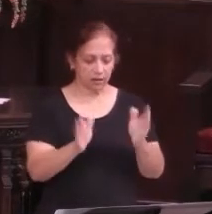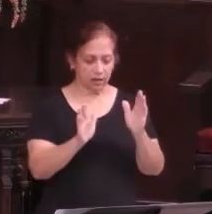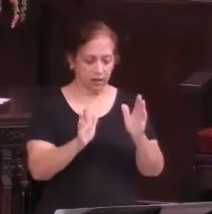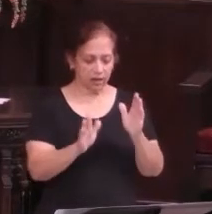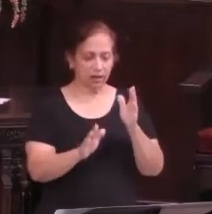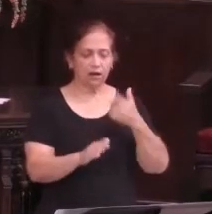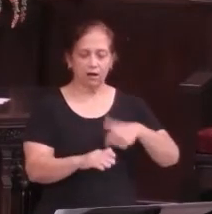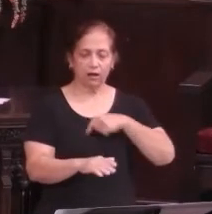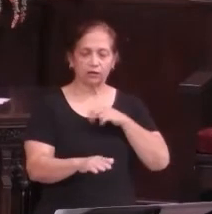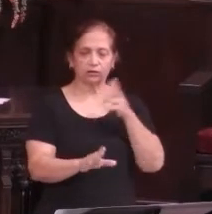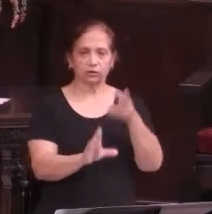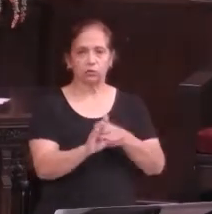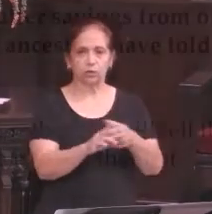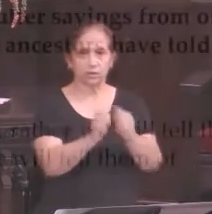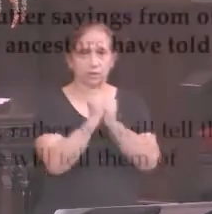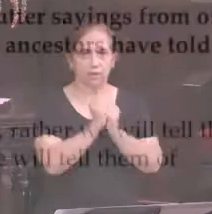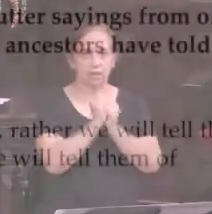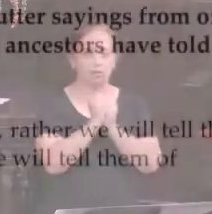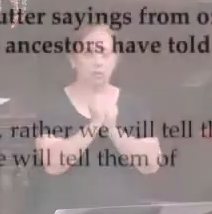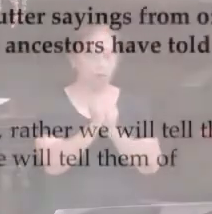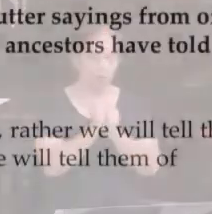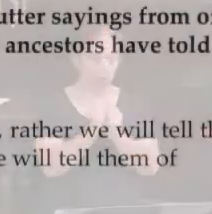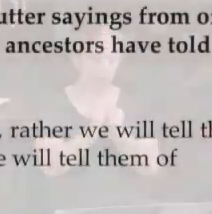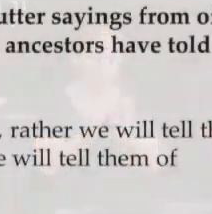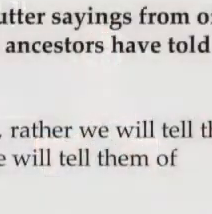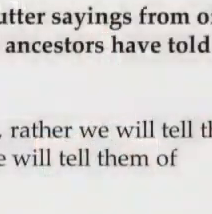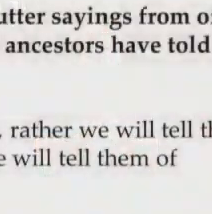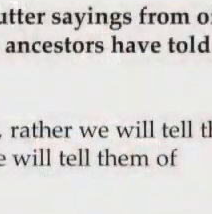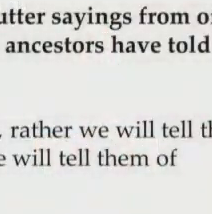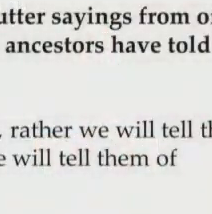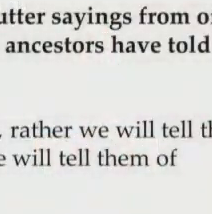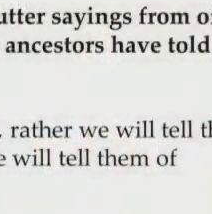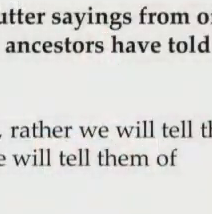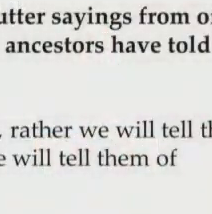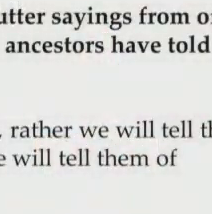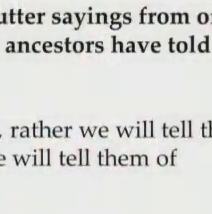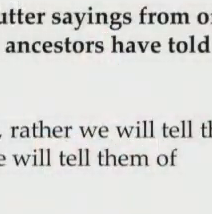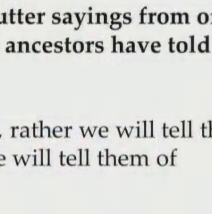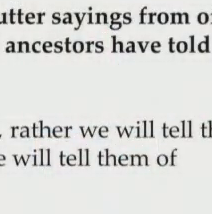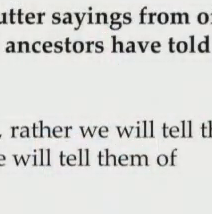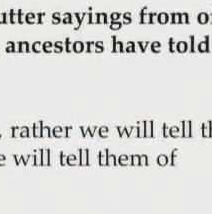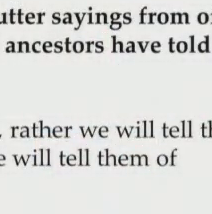us join together in our responsive call to worship.